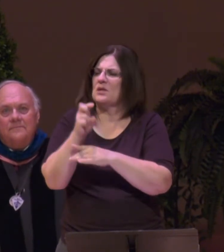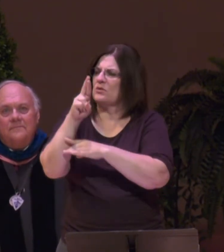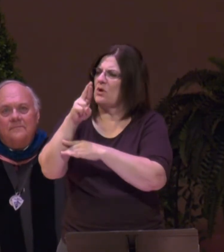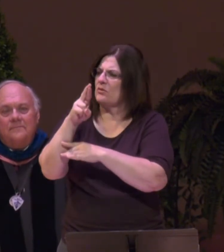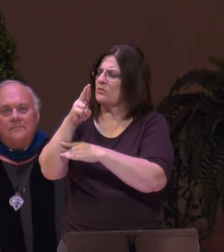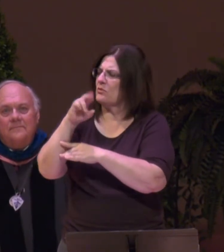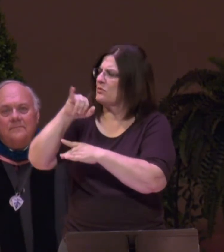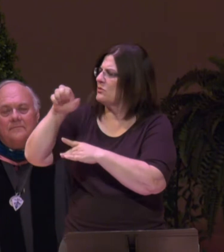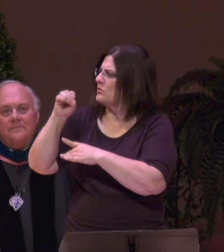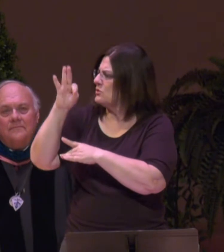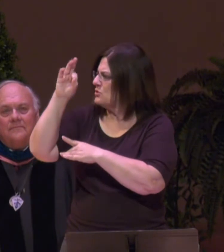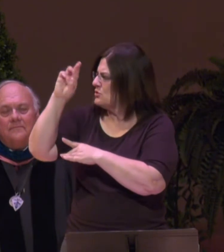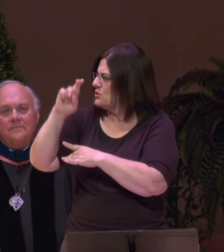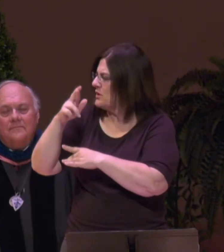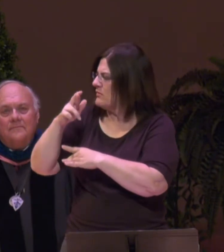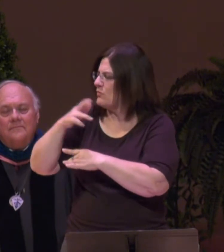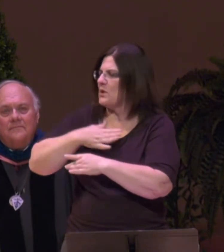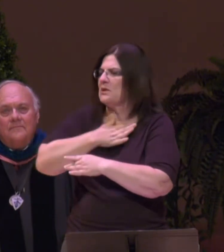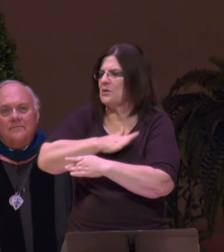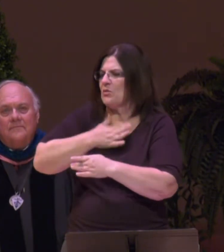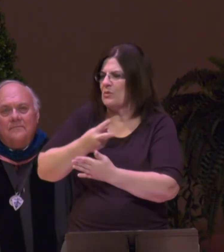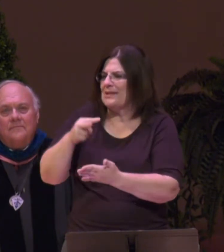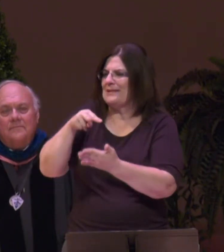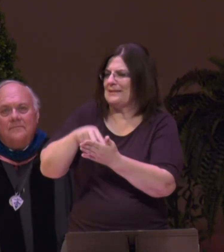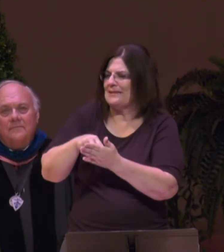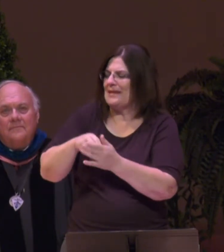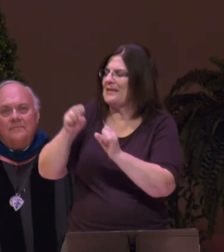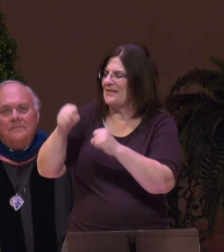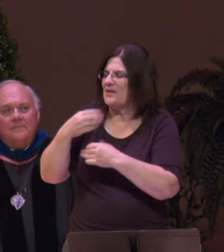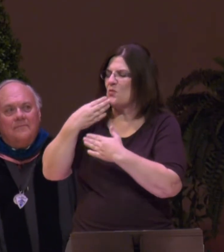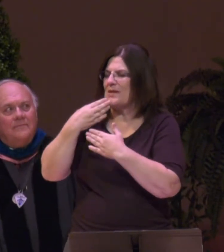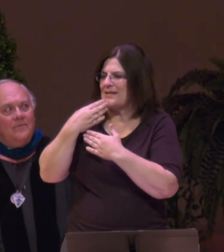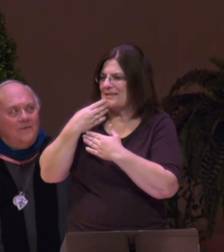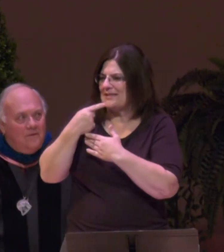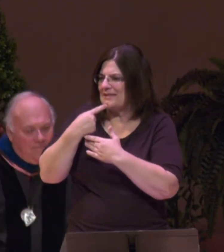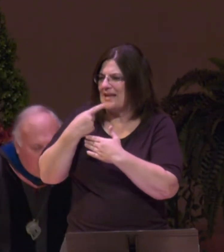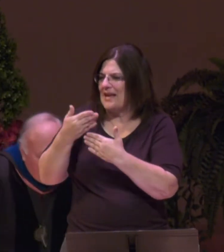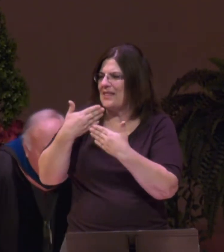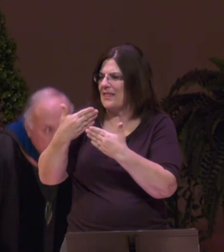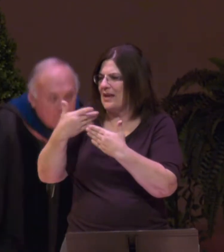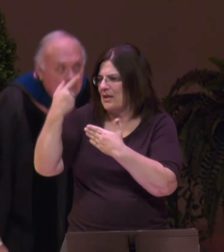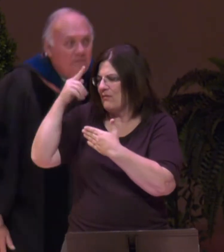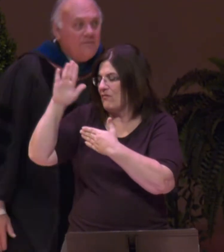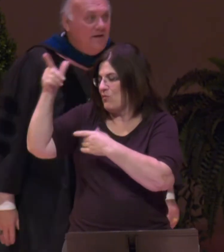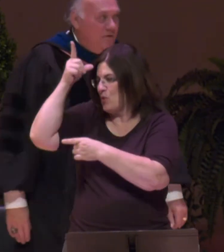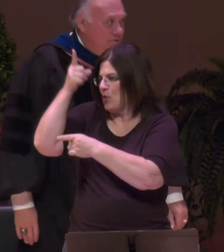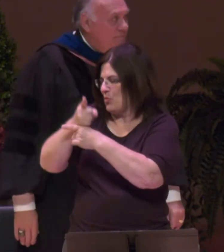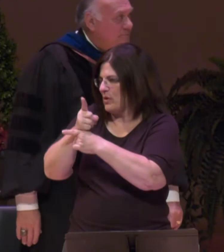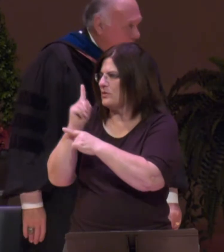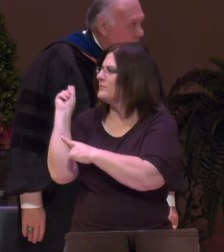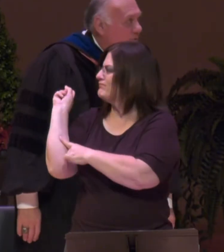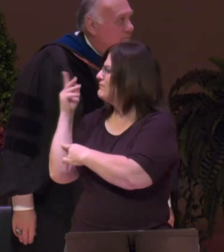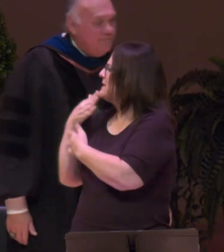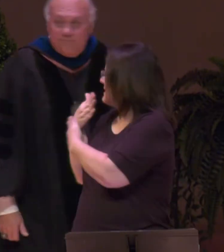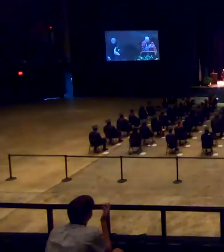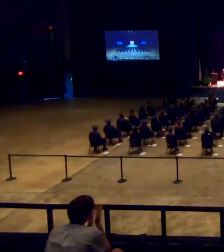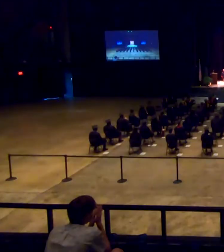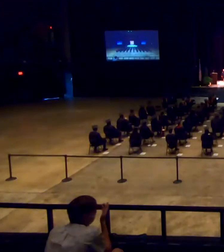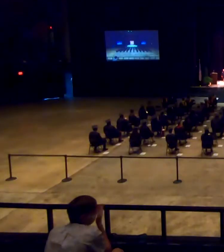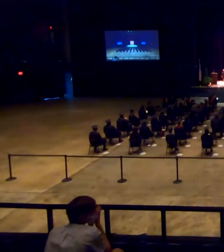your brothers for being some of the greatest patriots we've never known. So thank you, Dr. Jeffrey.